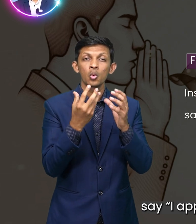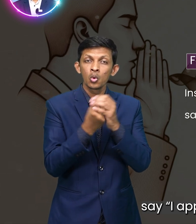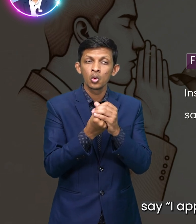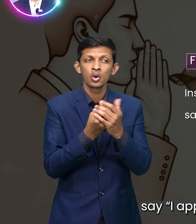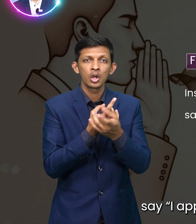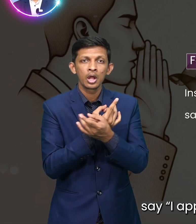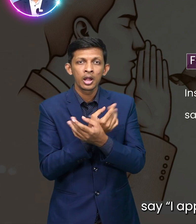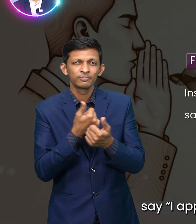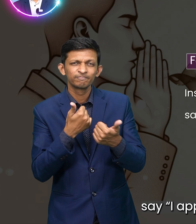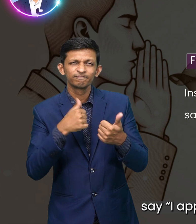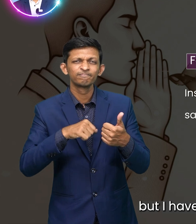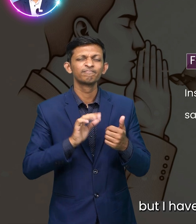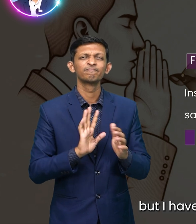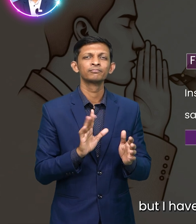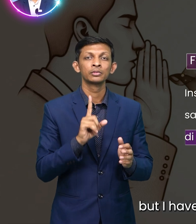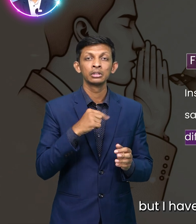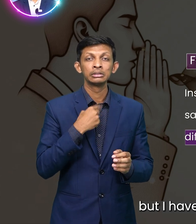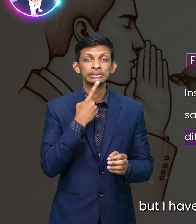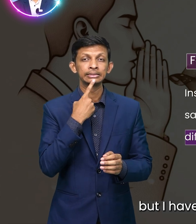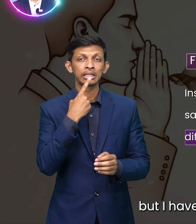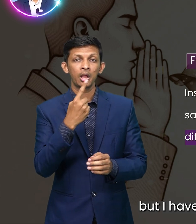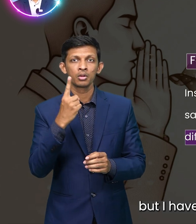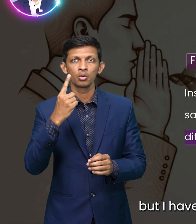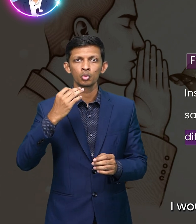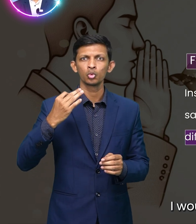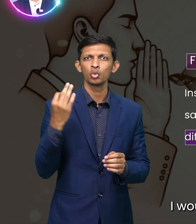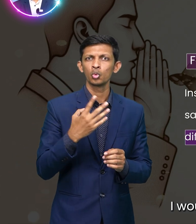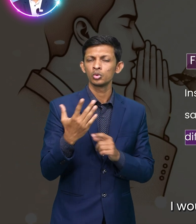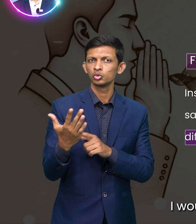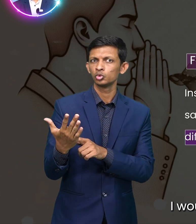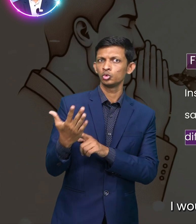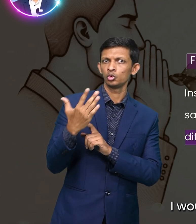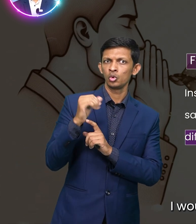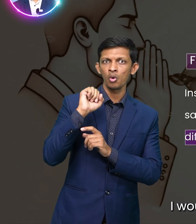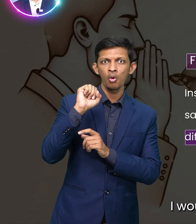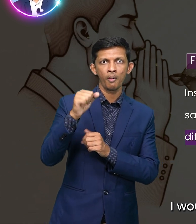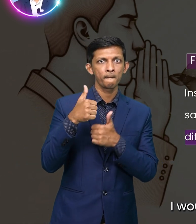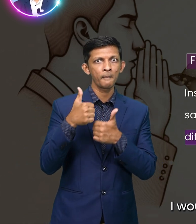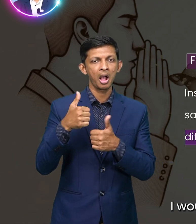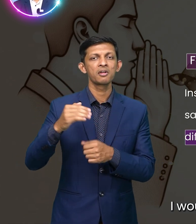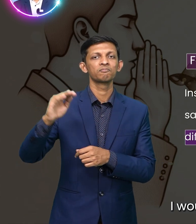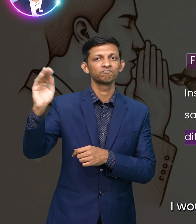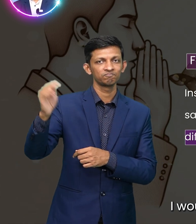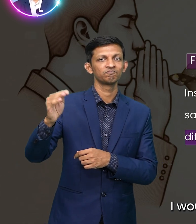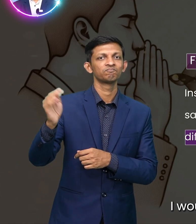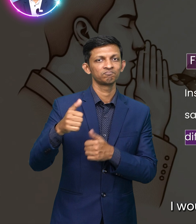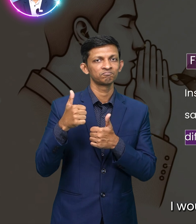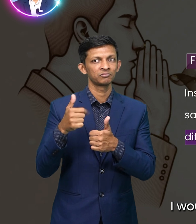feedback, but I have a different perspective I would like to discuss.